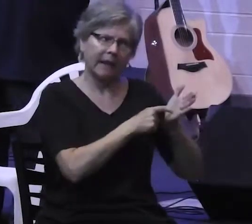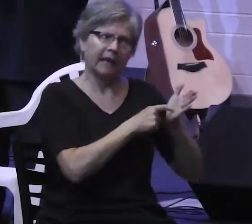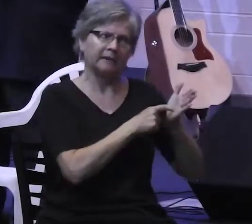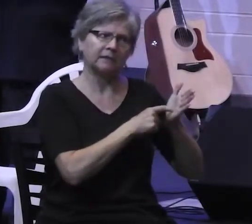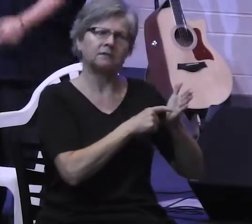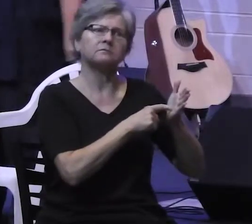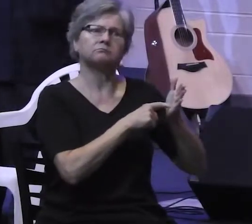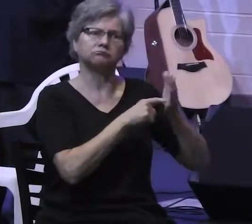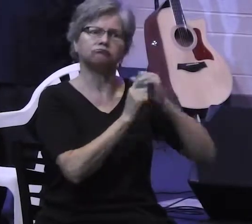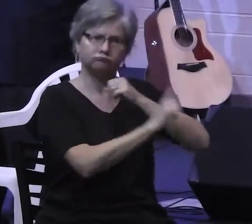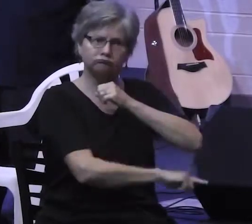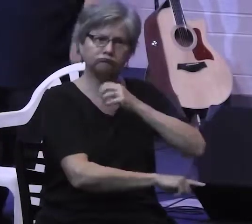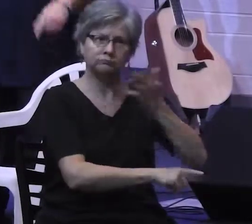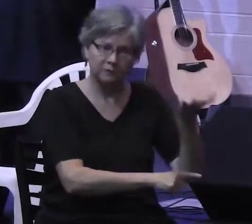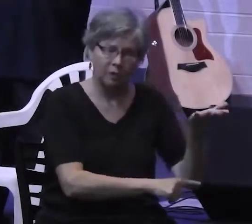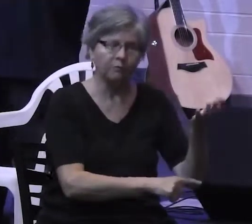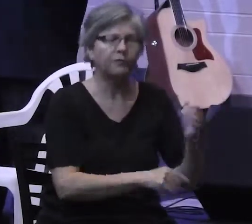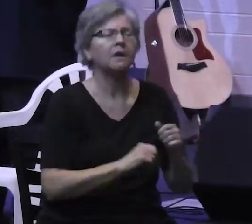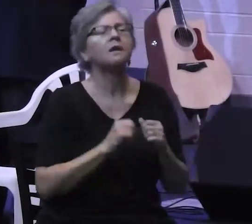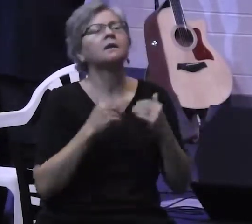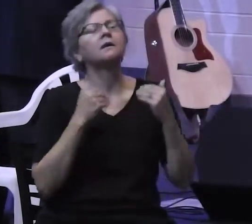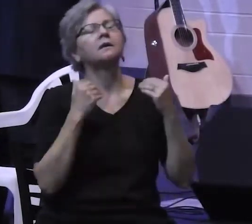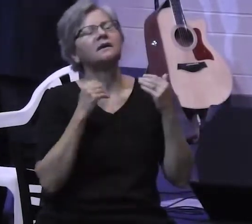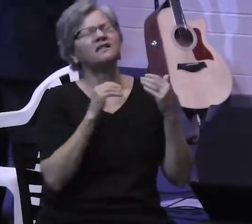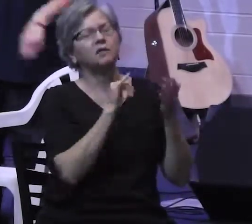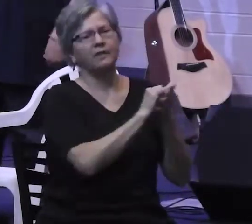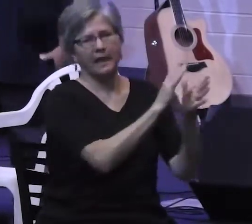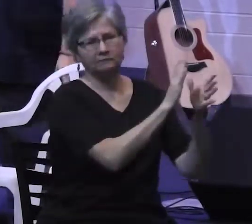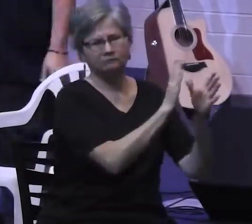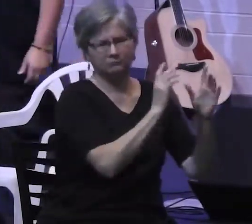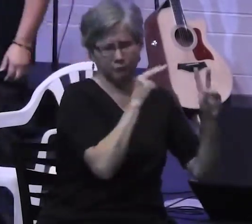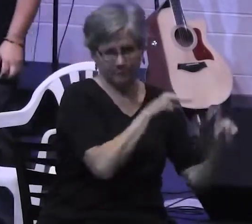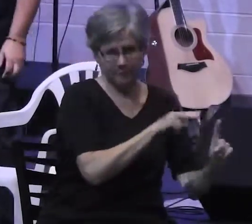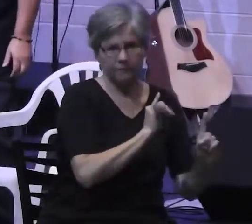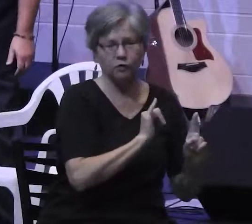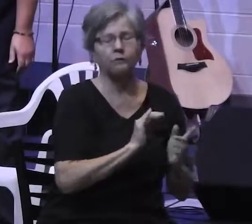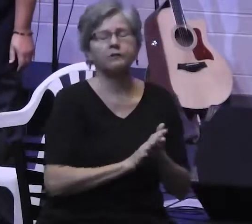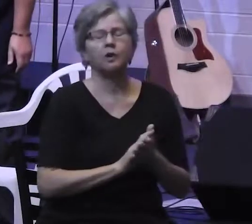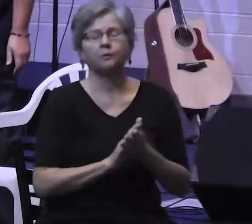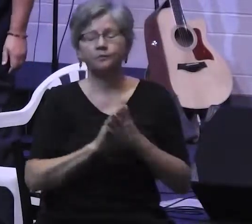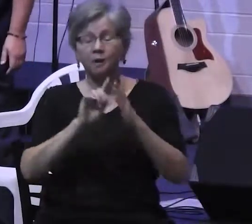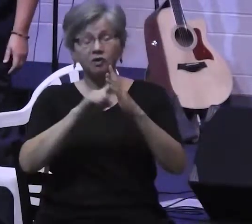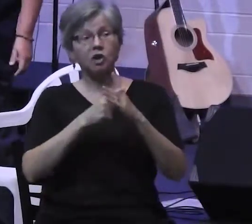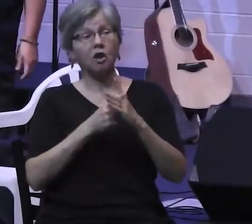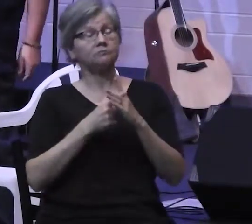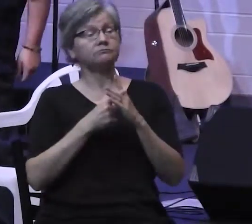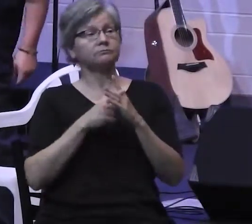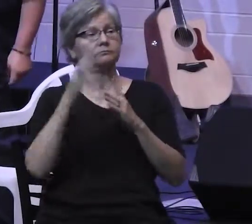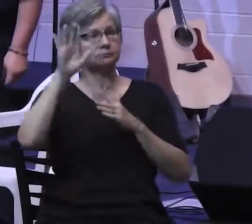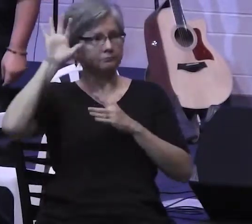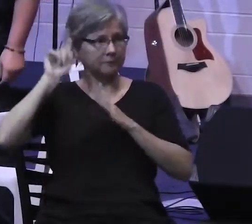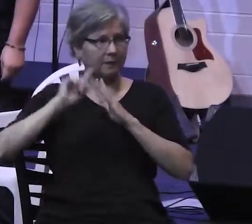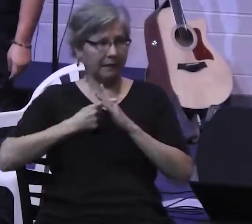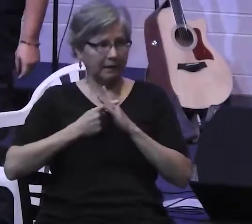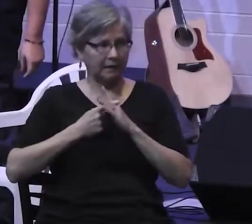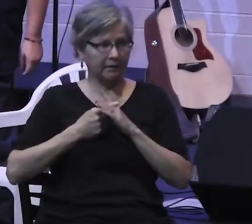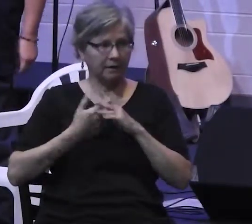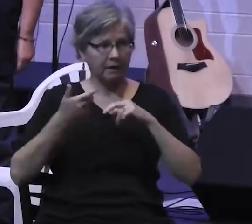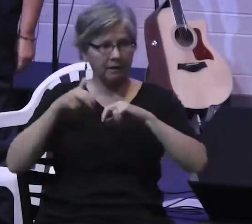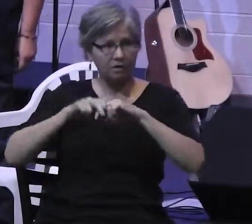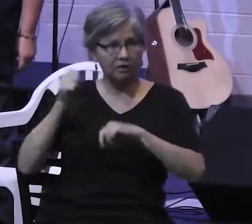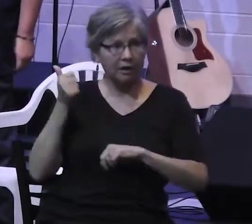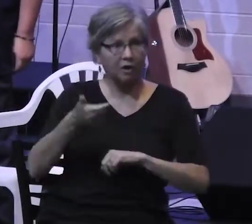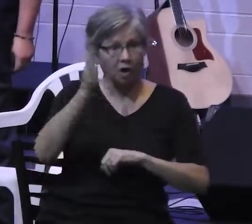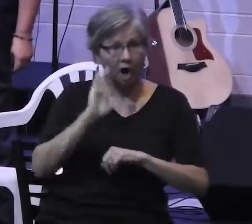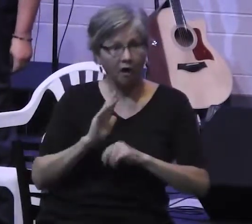want to tell this story from that point of view. So let's start at the beginning in Genesis. So in the beginning, here's God. This big chair here is going to be God. Is that all